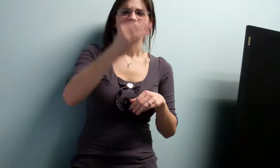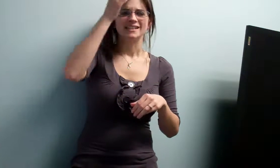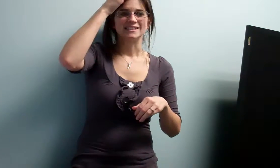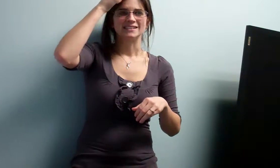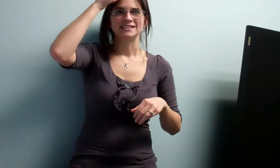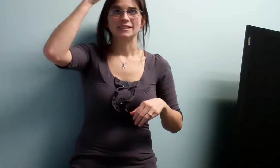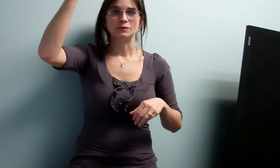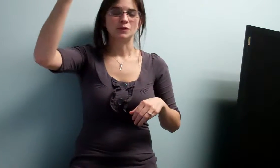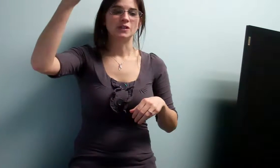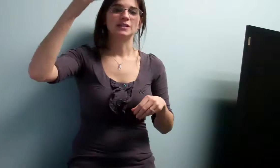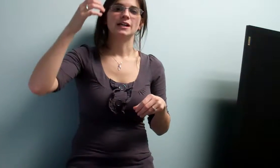in America.